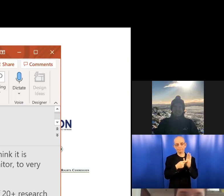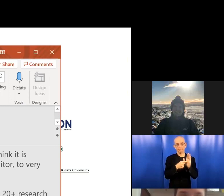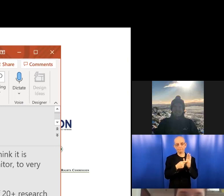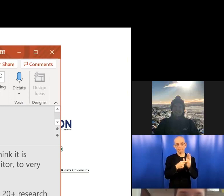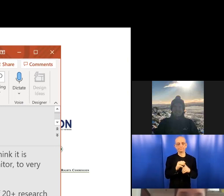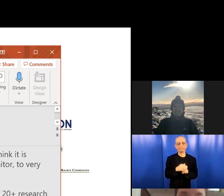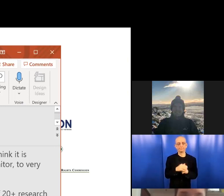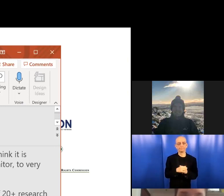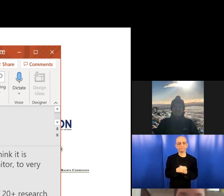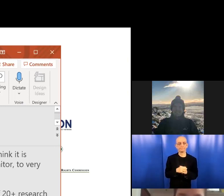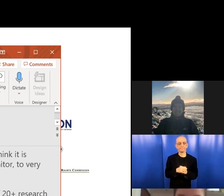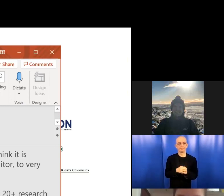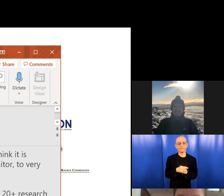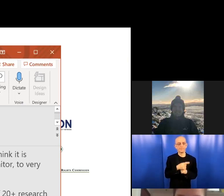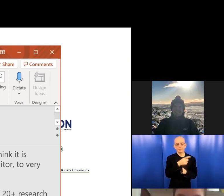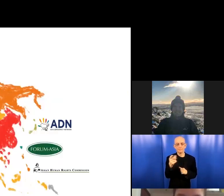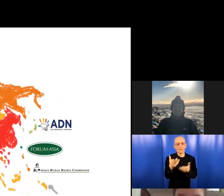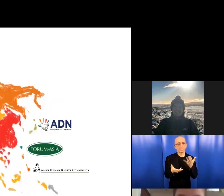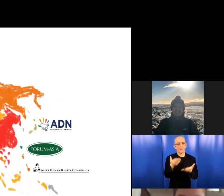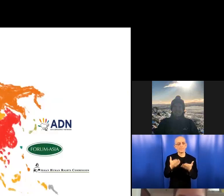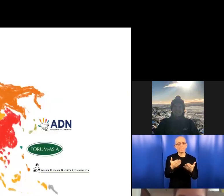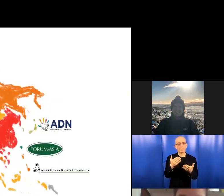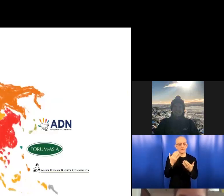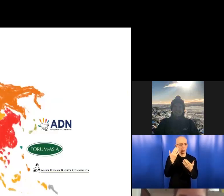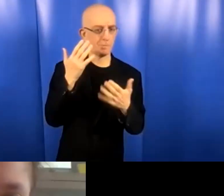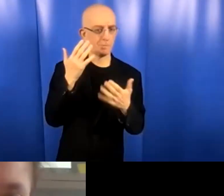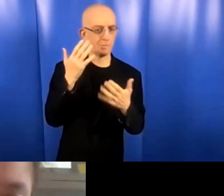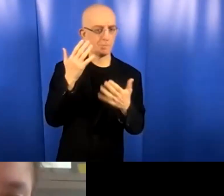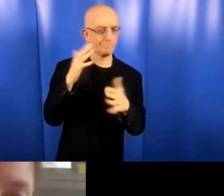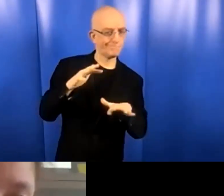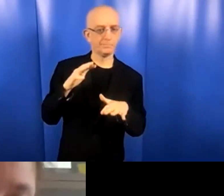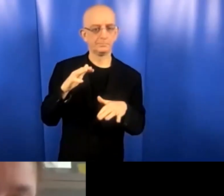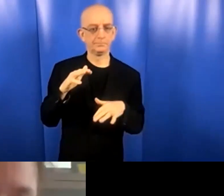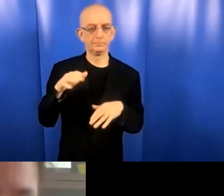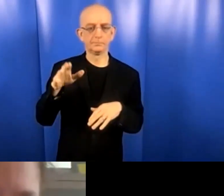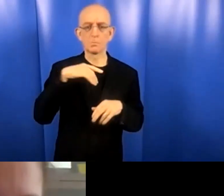much a presentation anymore. Oh, sorry about that. Let me see if I can